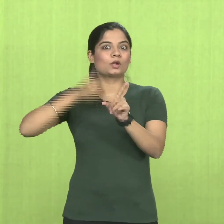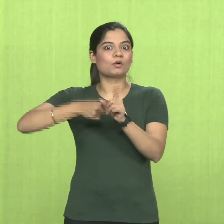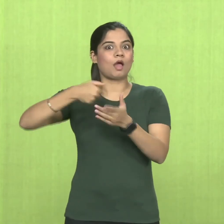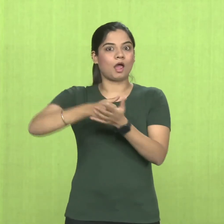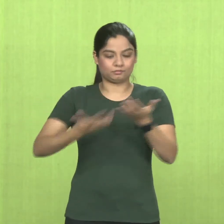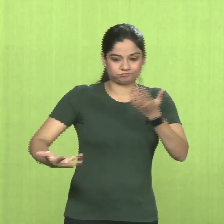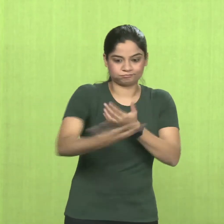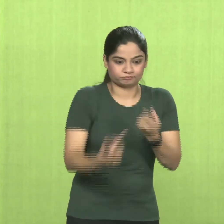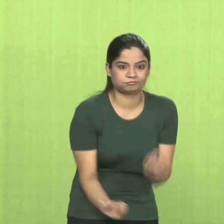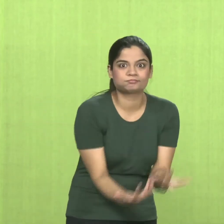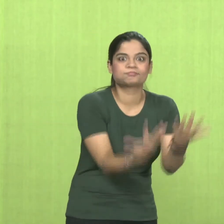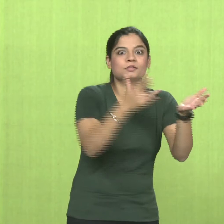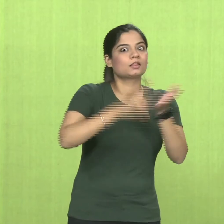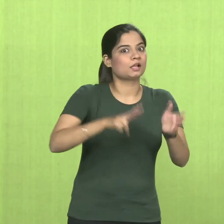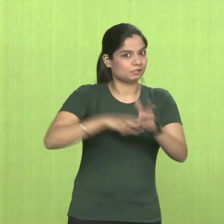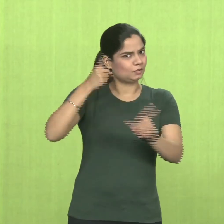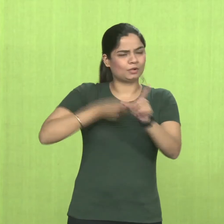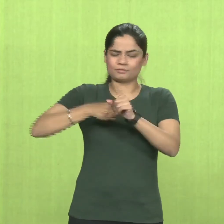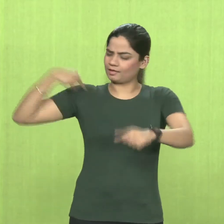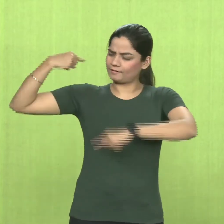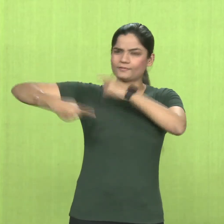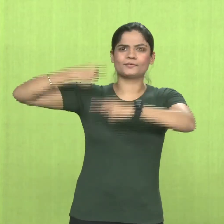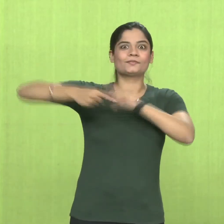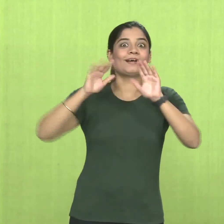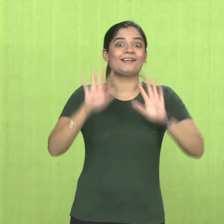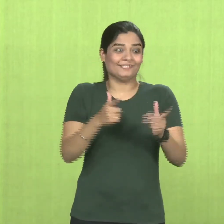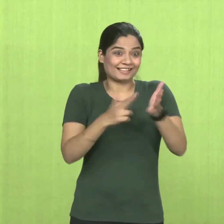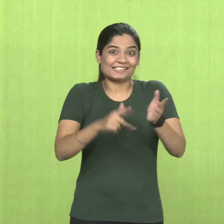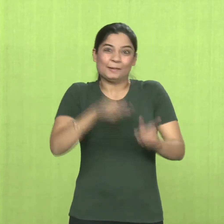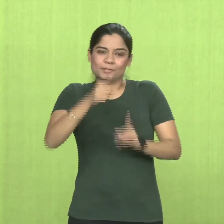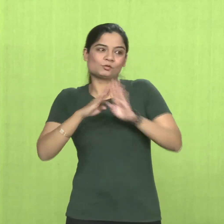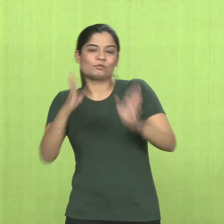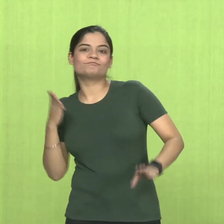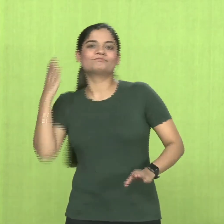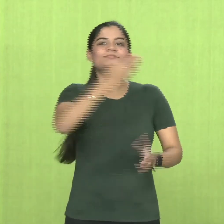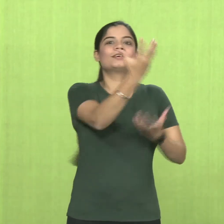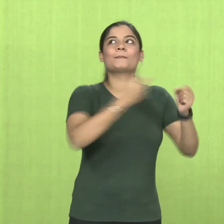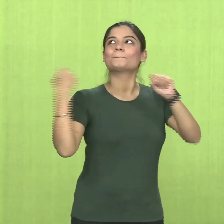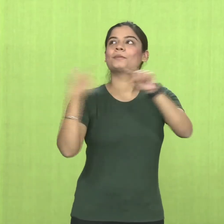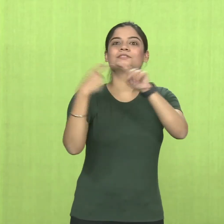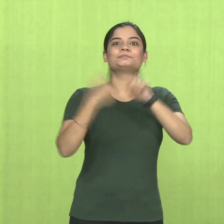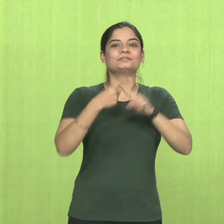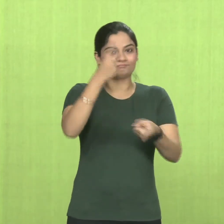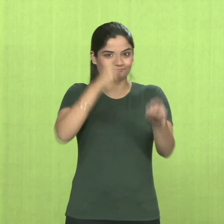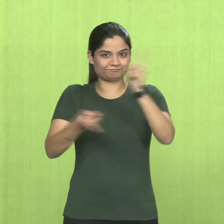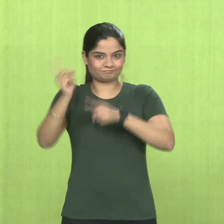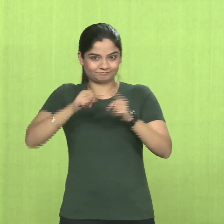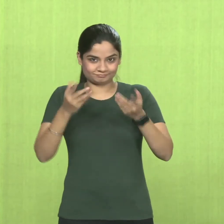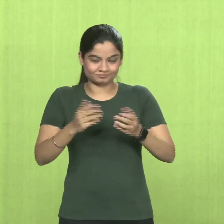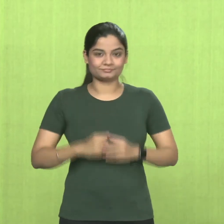since it's fresh at that time. Every year, April is a good time to buy wheat. Remember that. The third